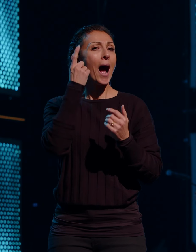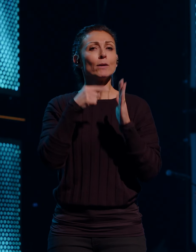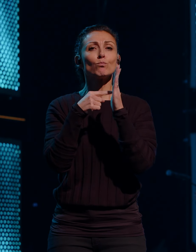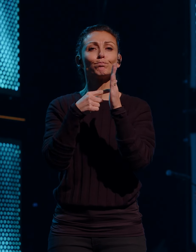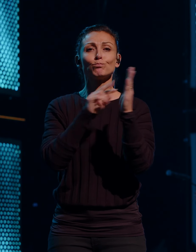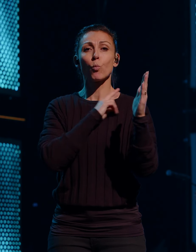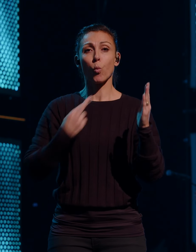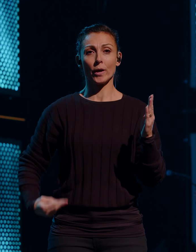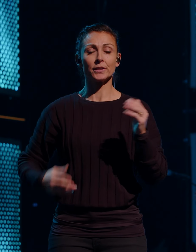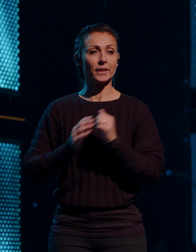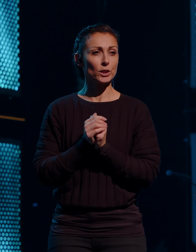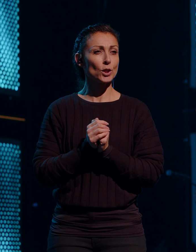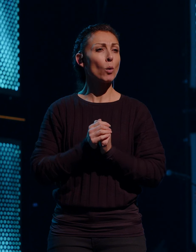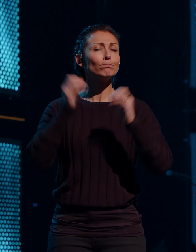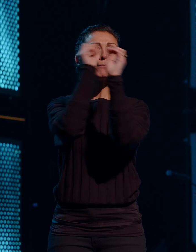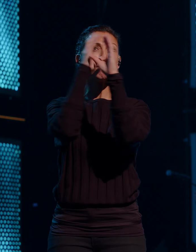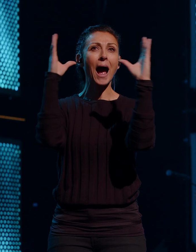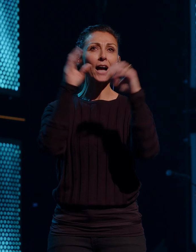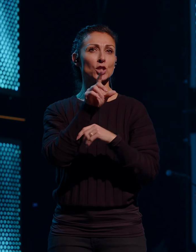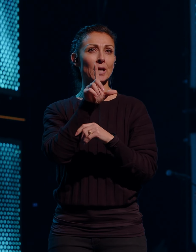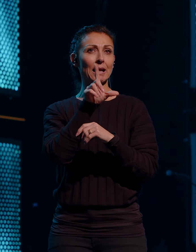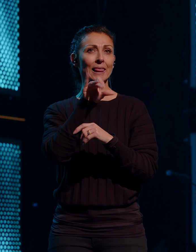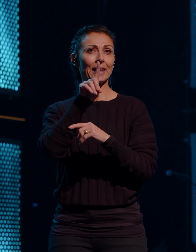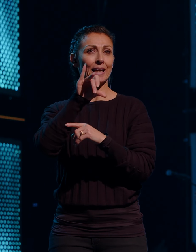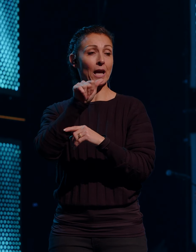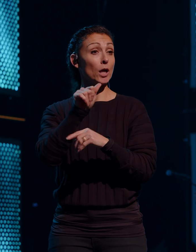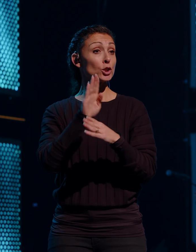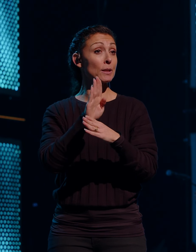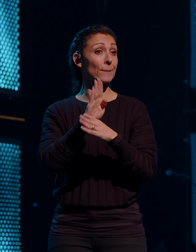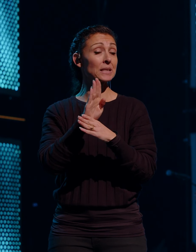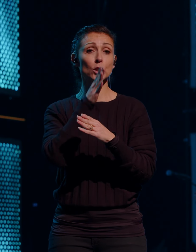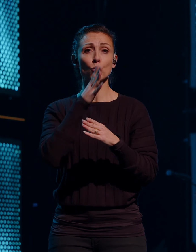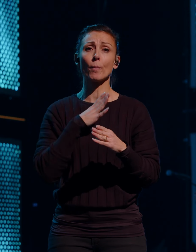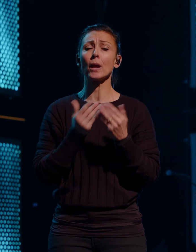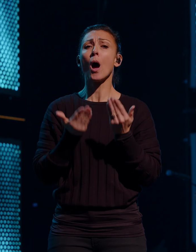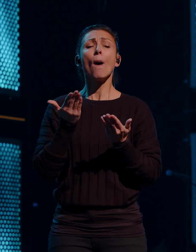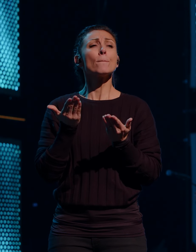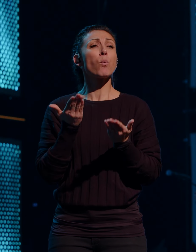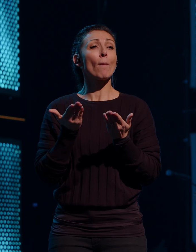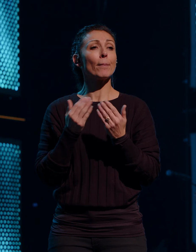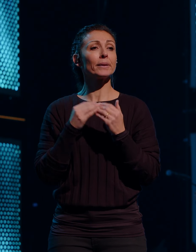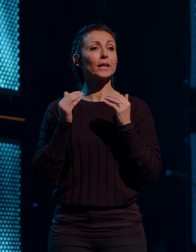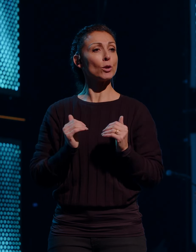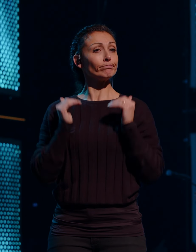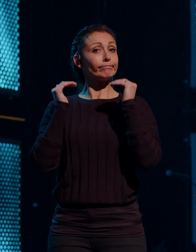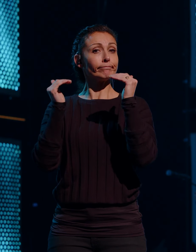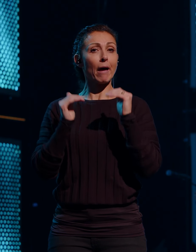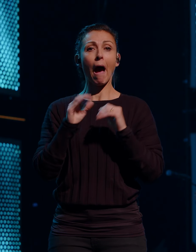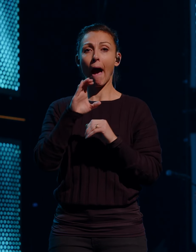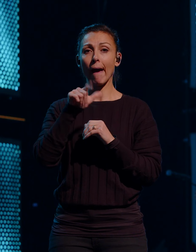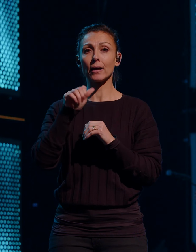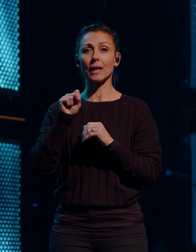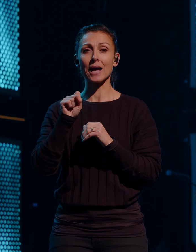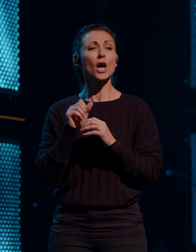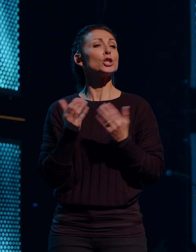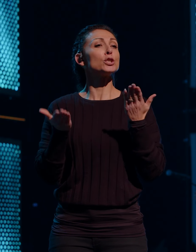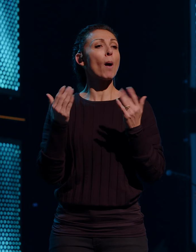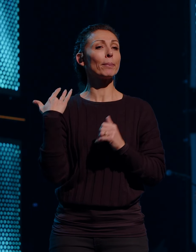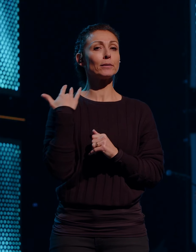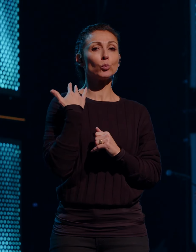about Lydia in your mind, she's a businesswoman. She's a high-class businesswoman, and she has style. She's a